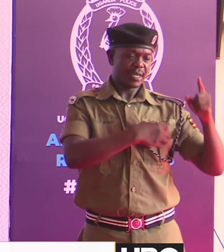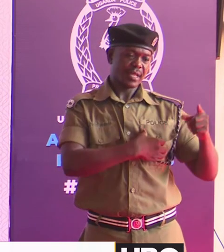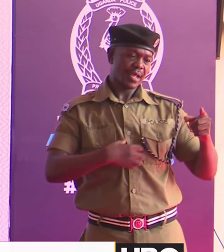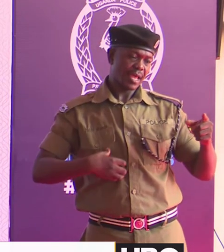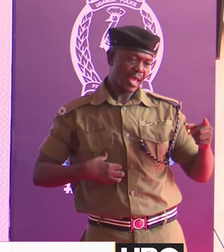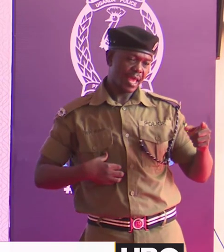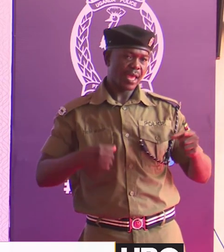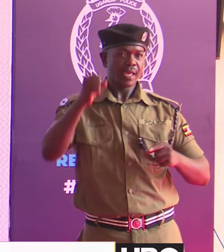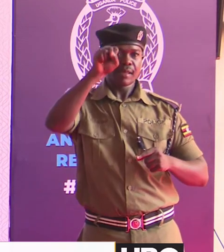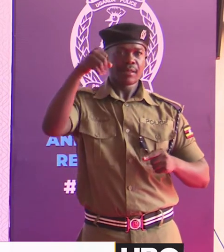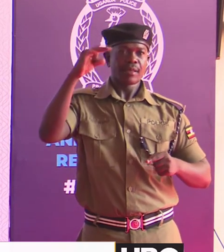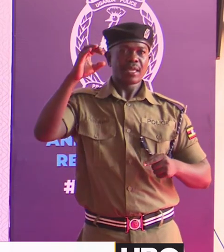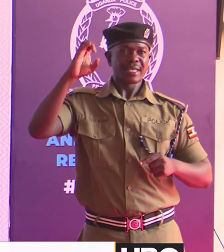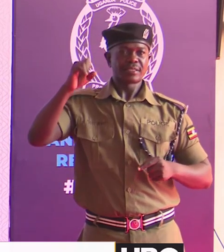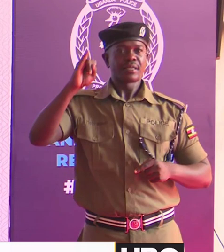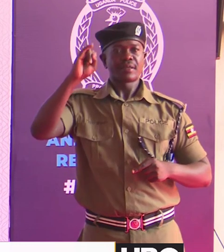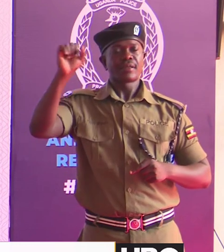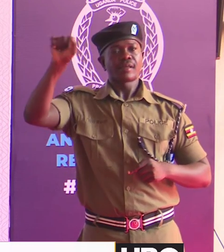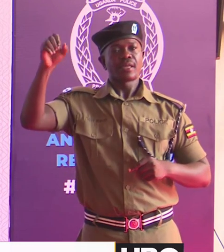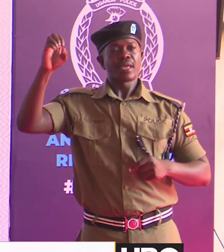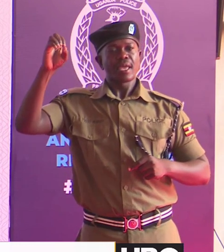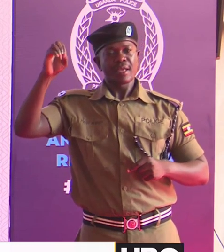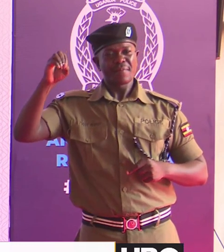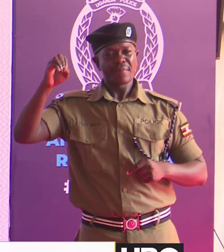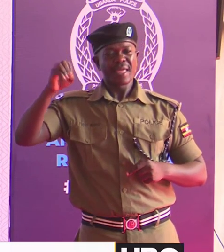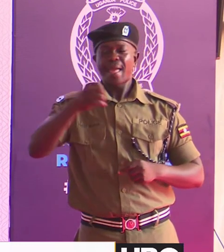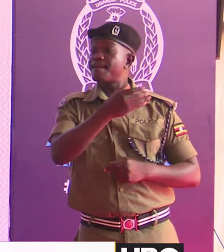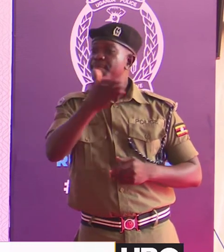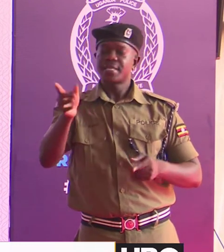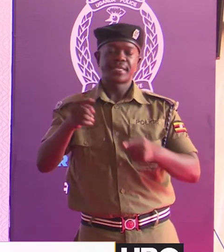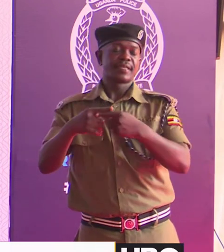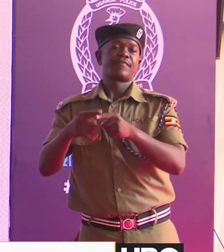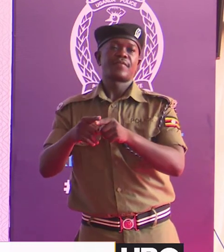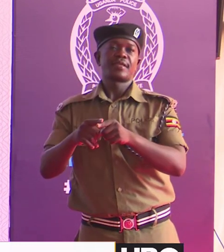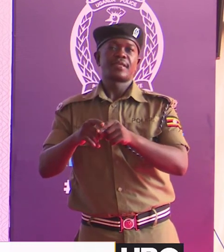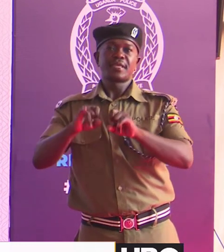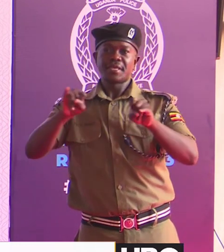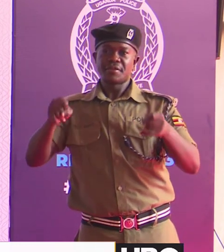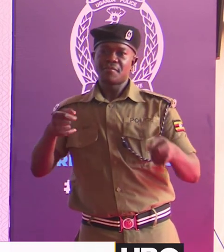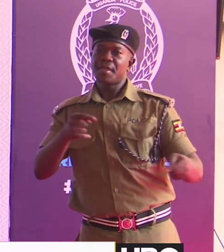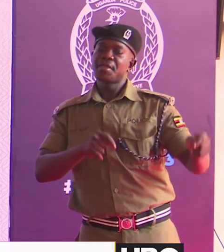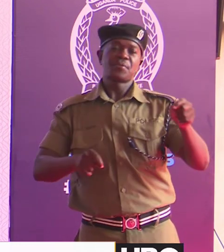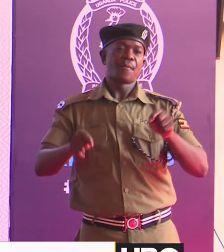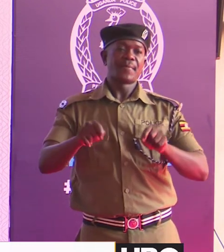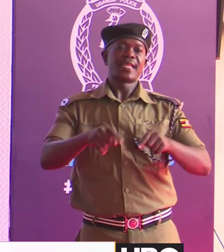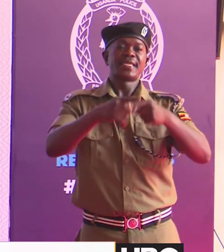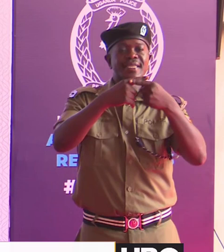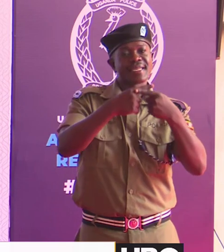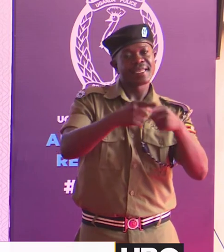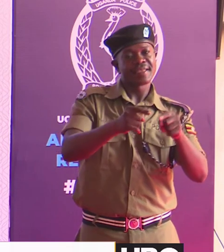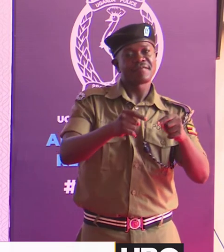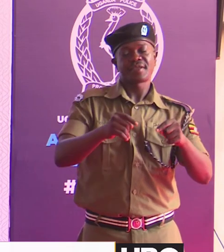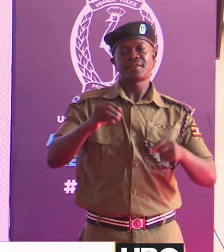ESO, CI, and ESO, combated various forms of crime. These joint initiatives